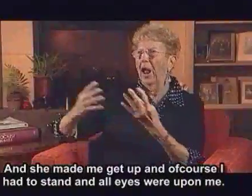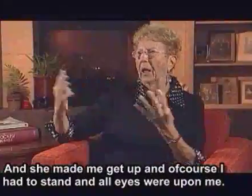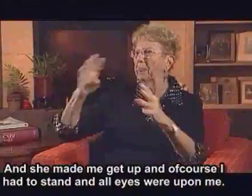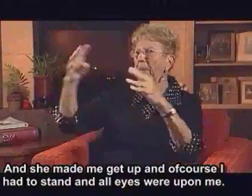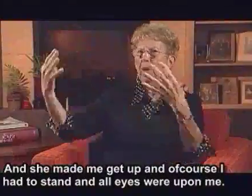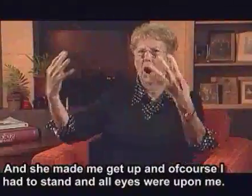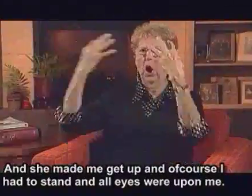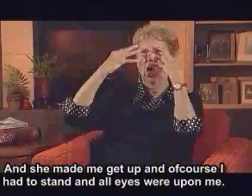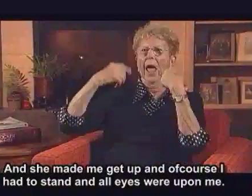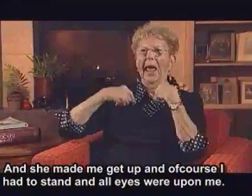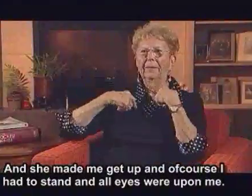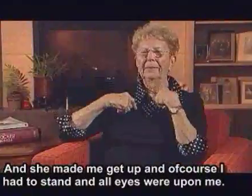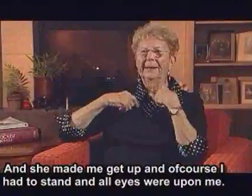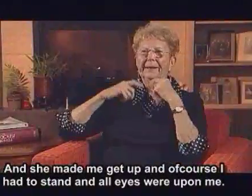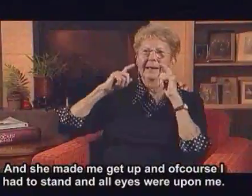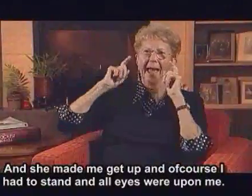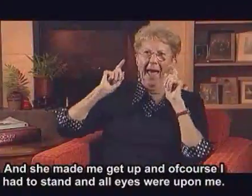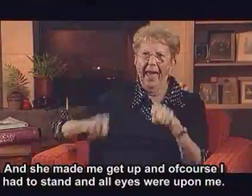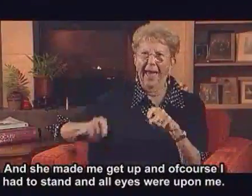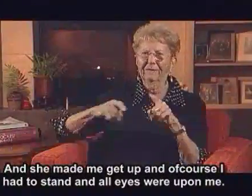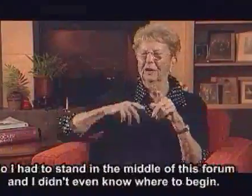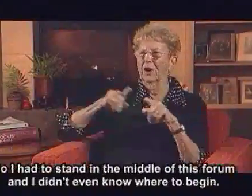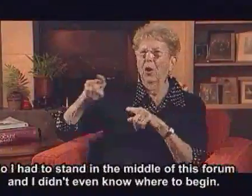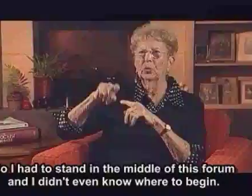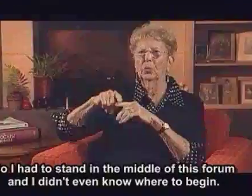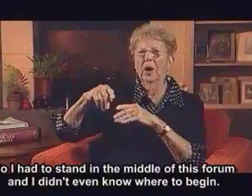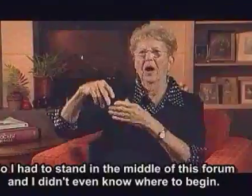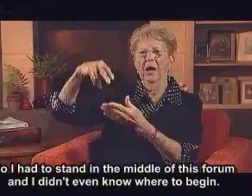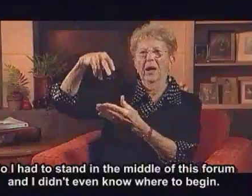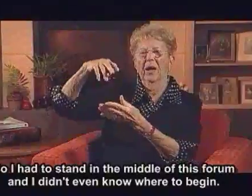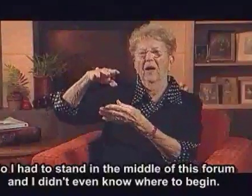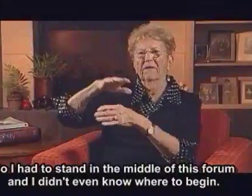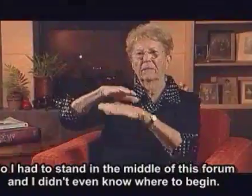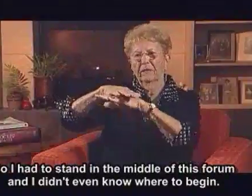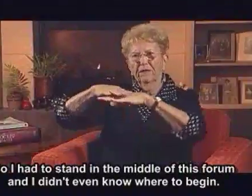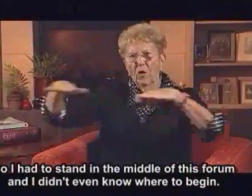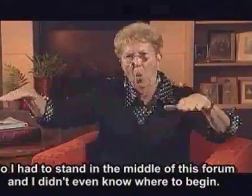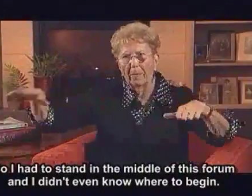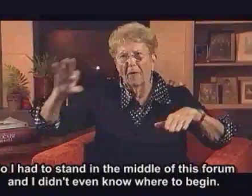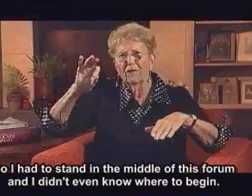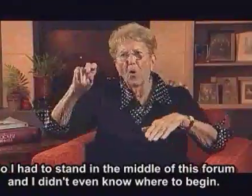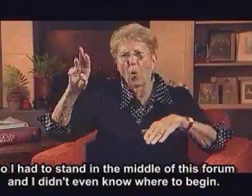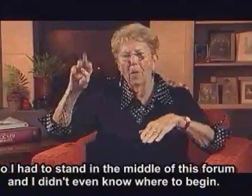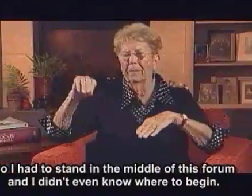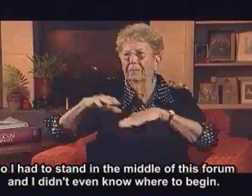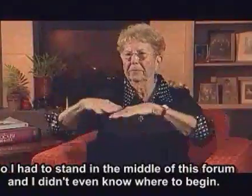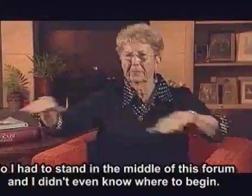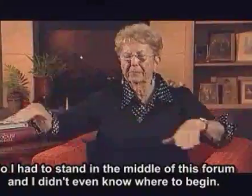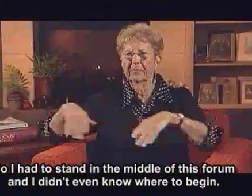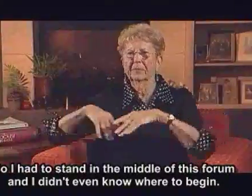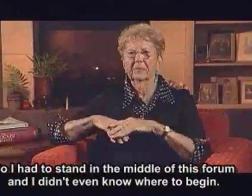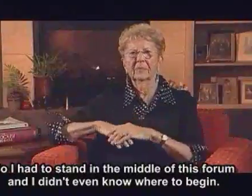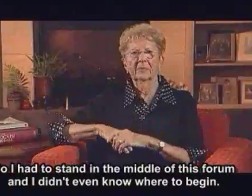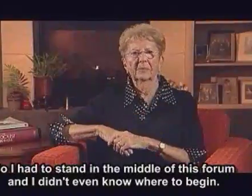of course, I had to stand, and all eyes were upon me. So I had to stand in the middle of this forum,